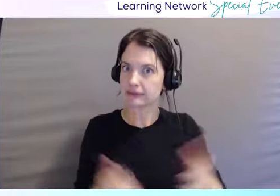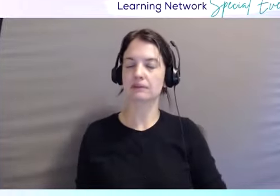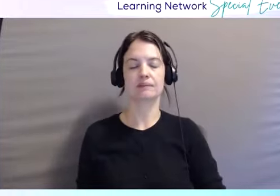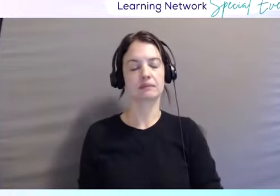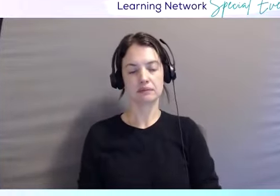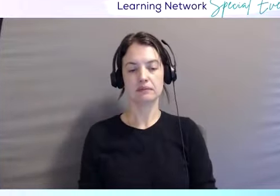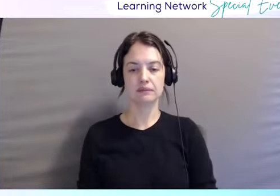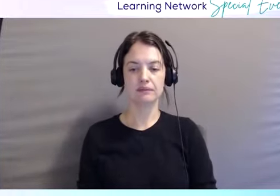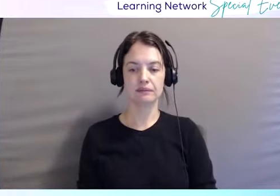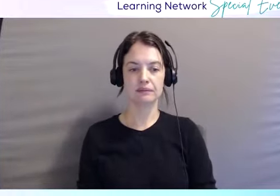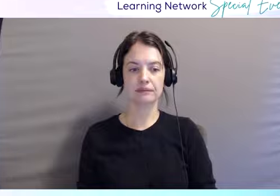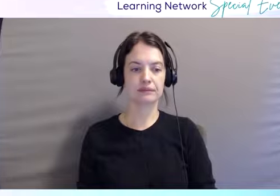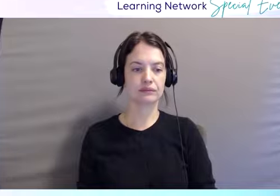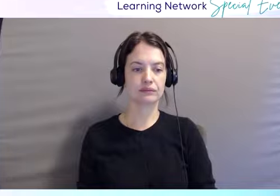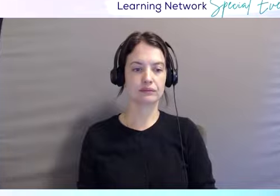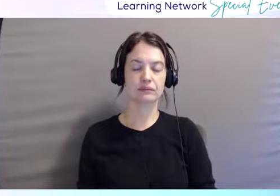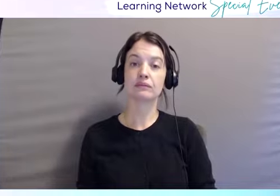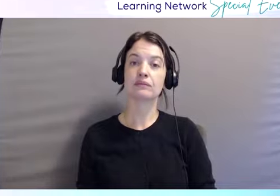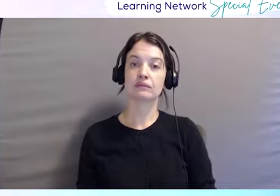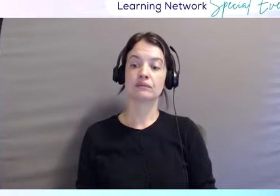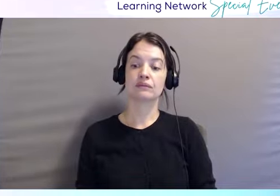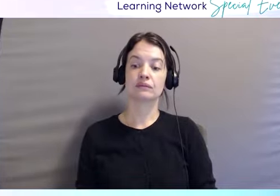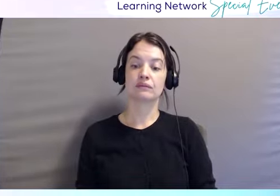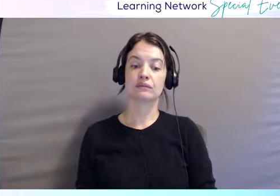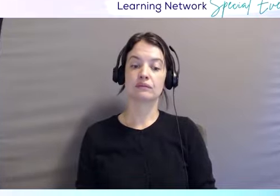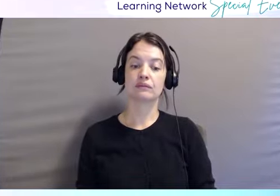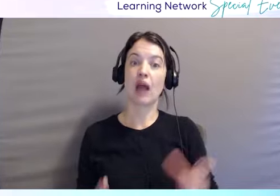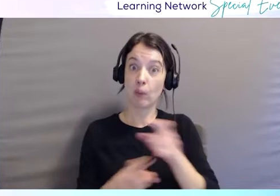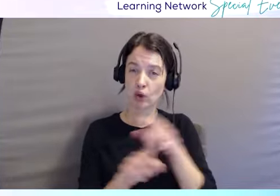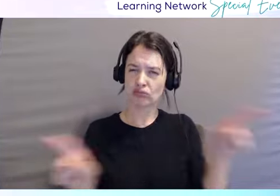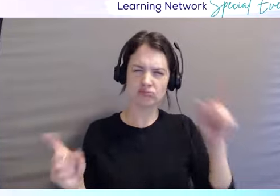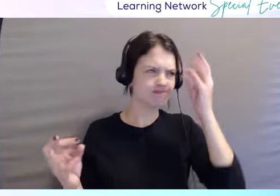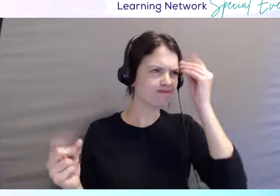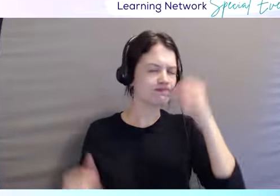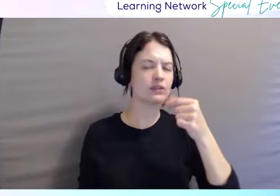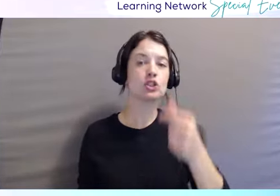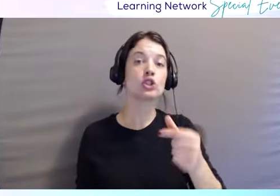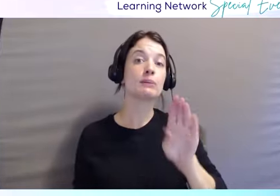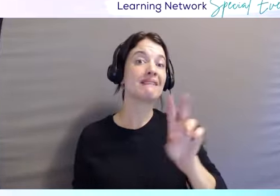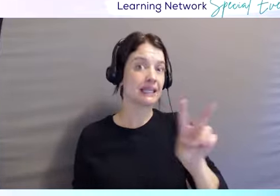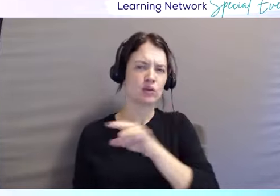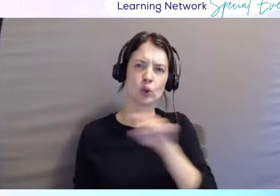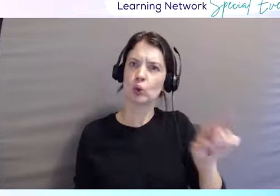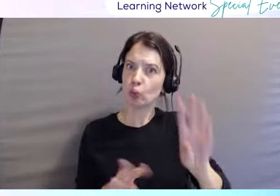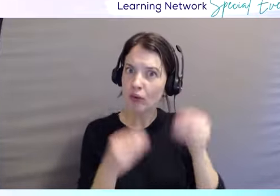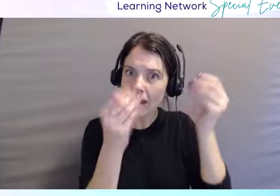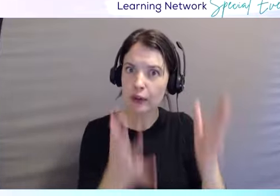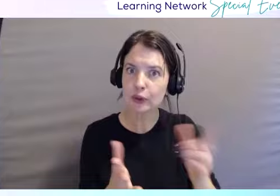want to challenge ourselves to think through what GBV providers, whether you're doing a service or influencing